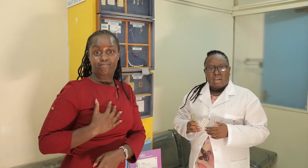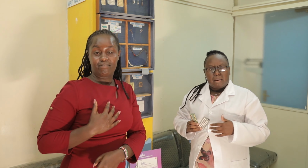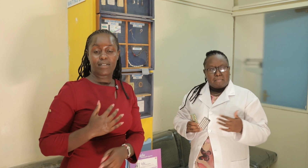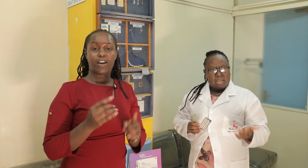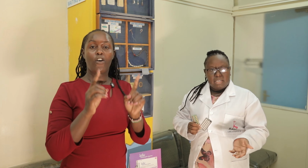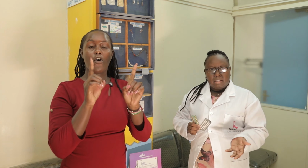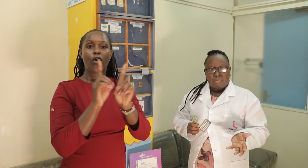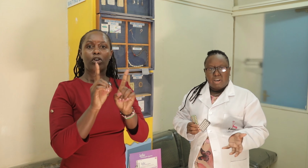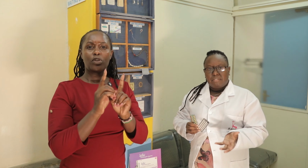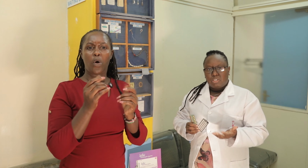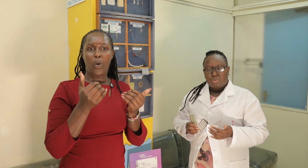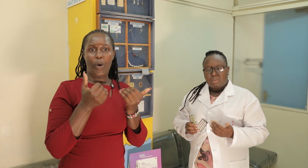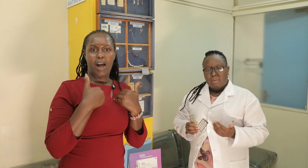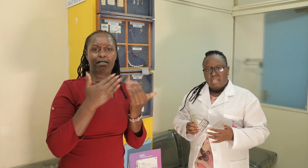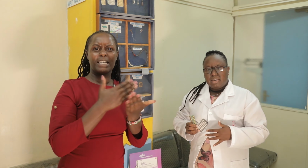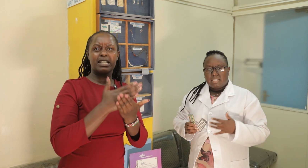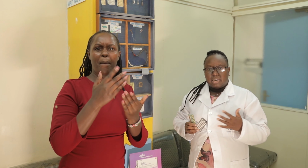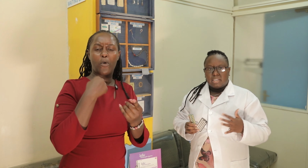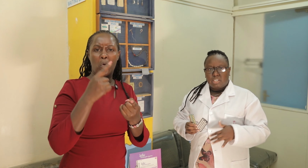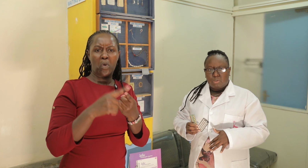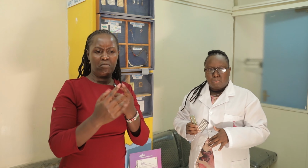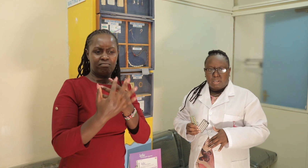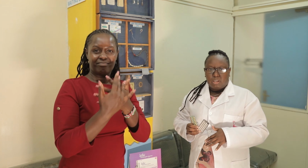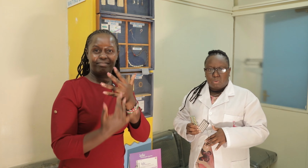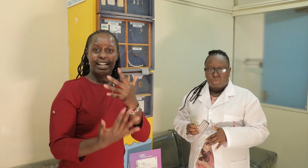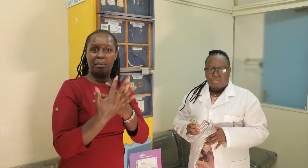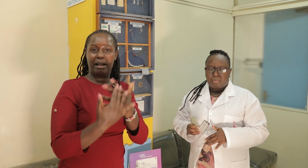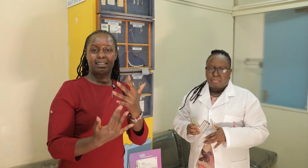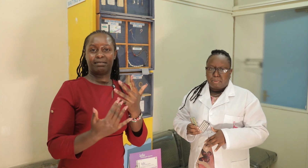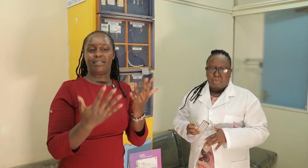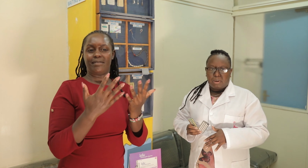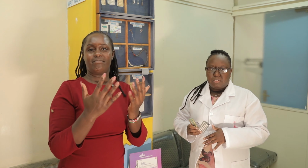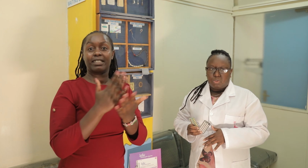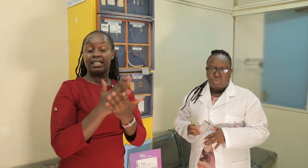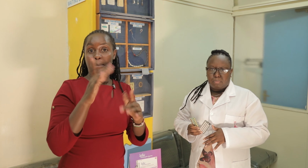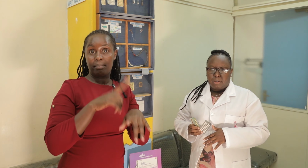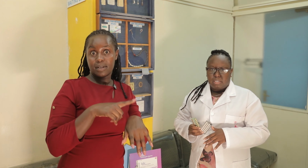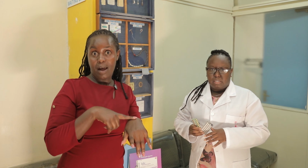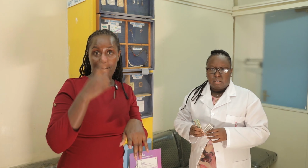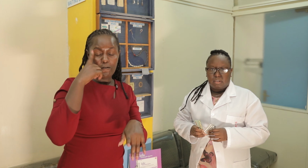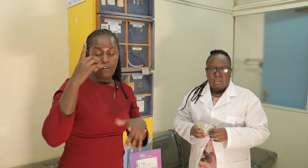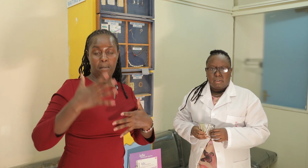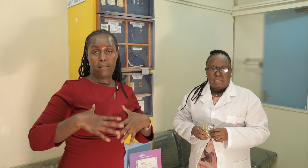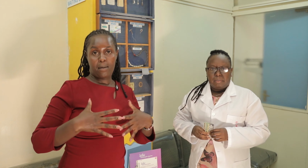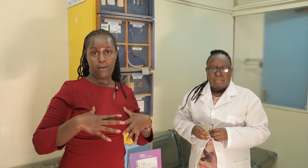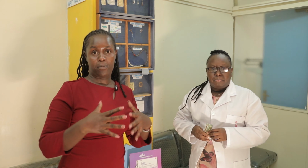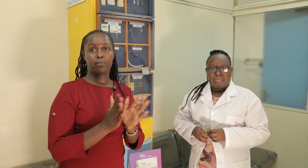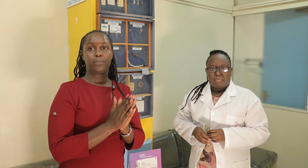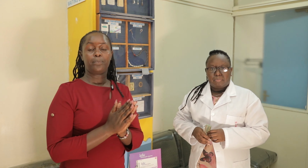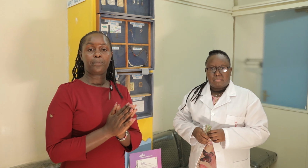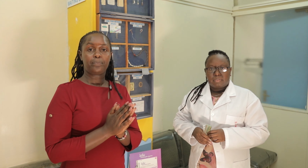with bleeding. If you have issues with bleeding, it can reduce bleeding also for people who have issues with bleeding.